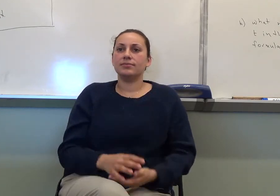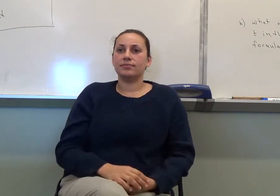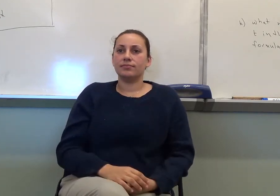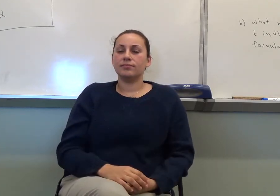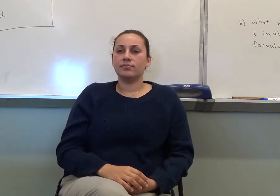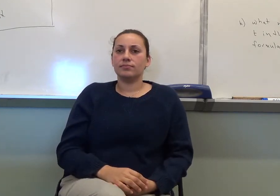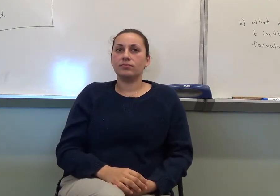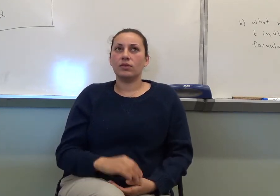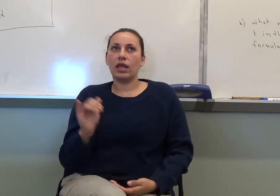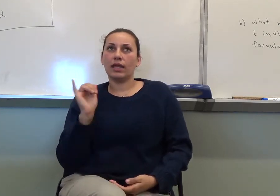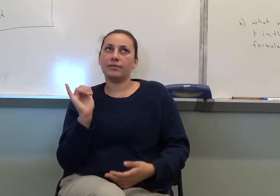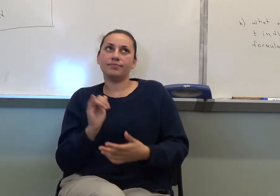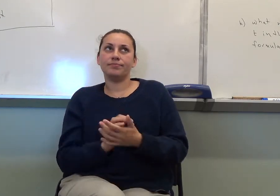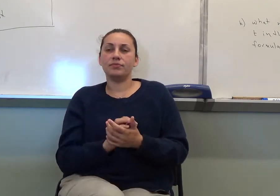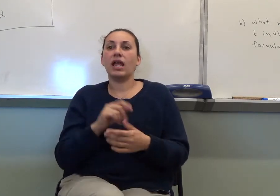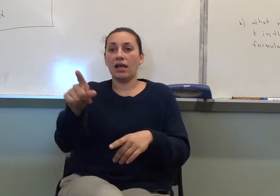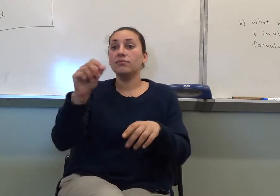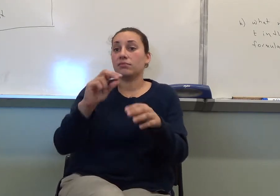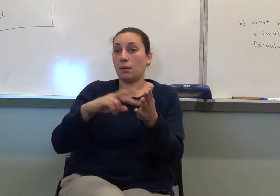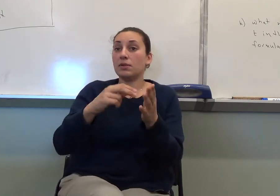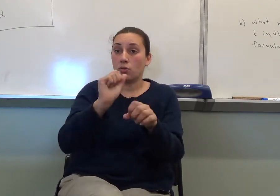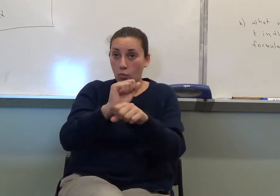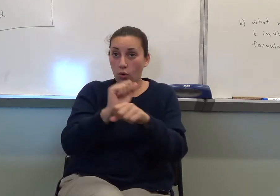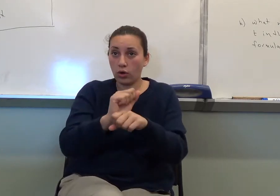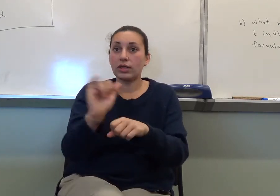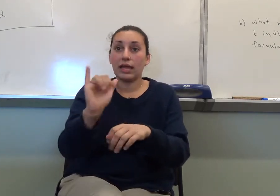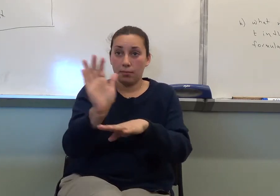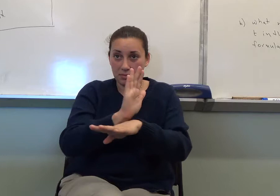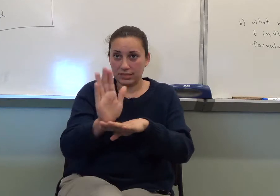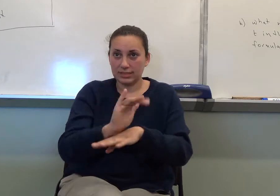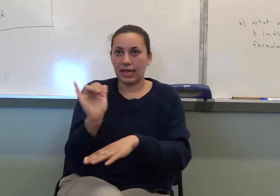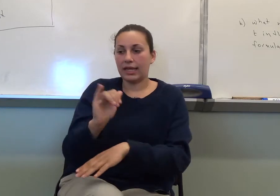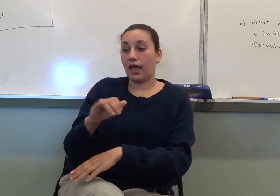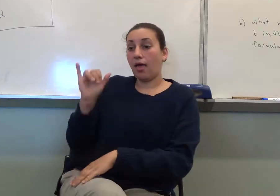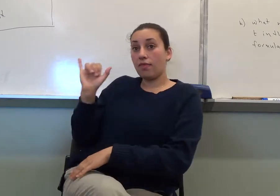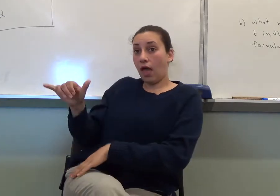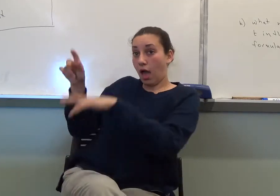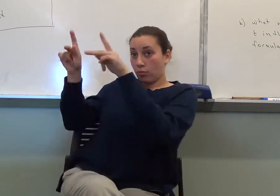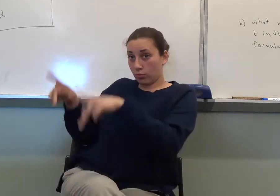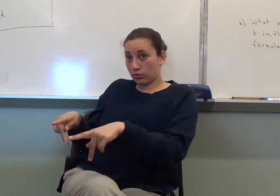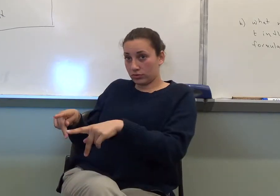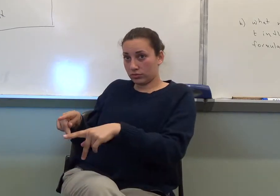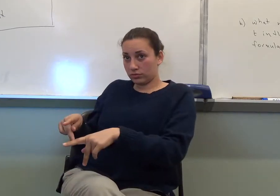$31.50. 31. Okay, does that sound right? Yeah. All right, so now,